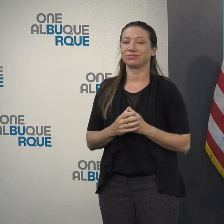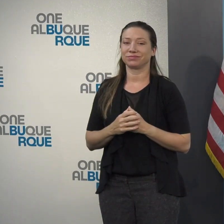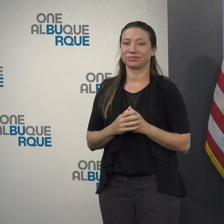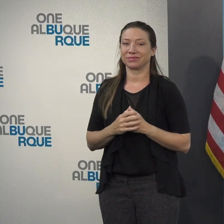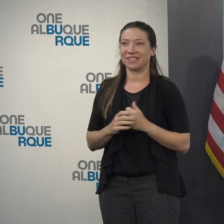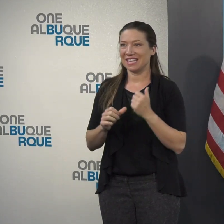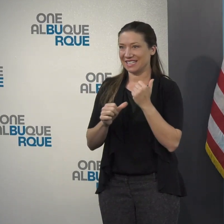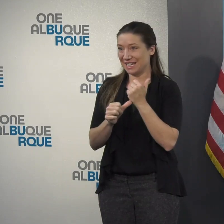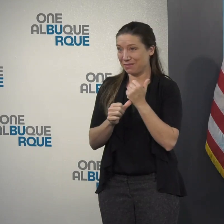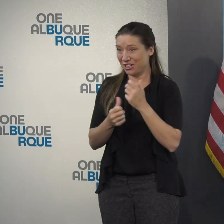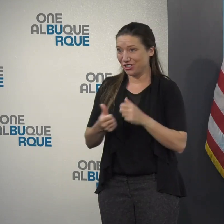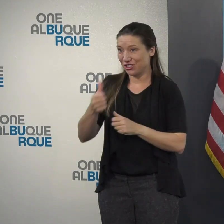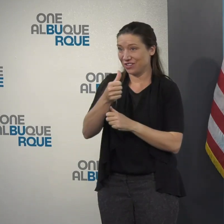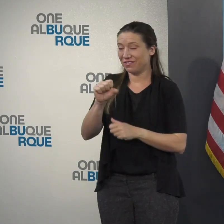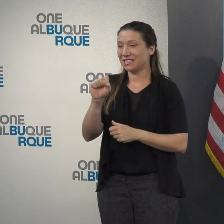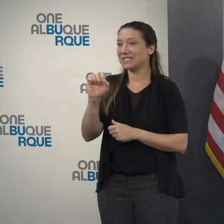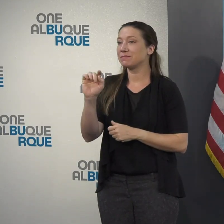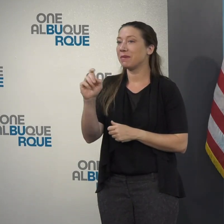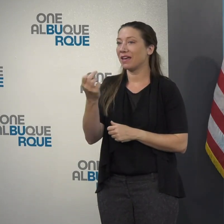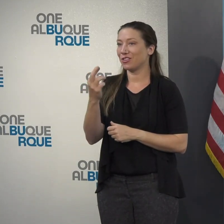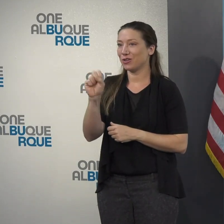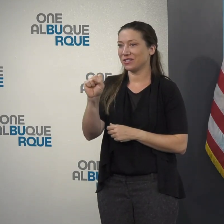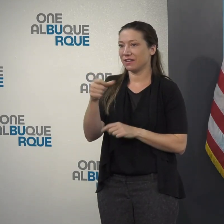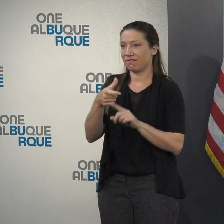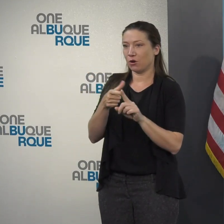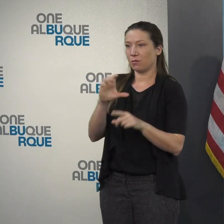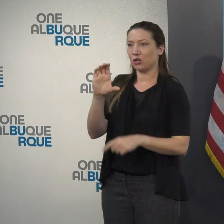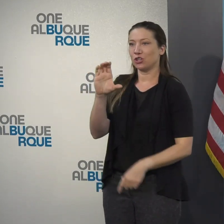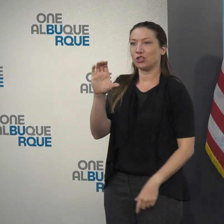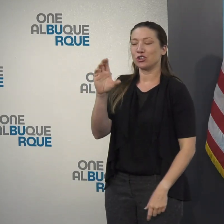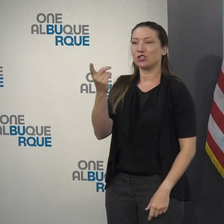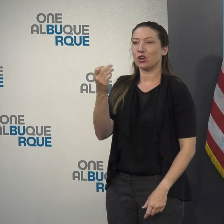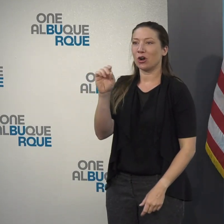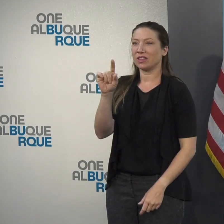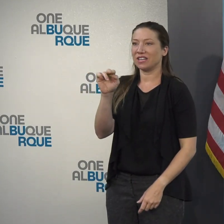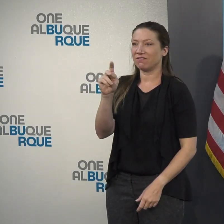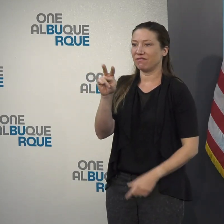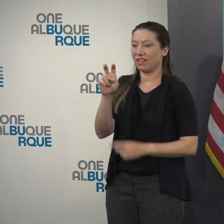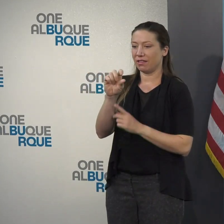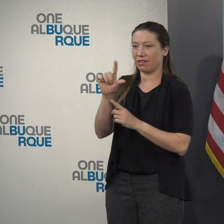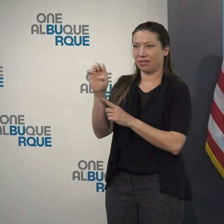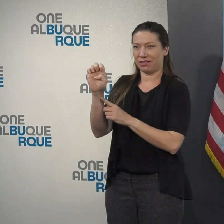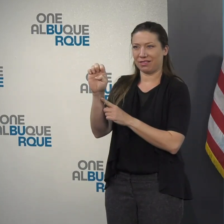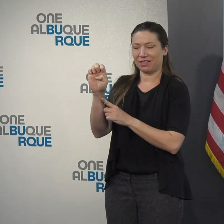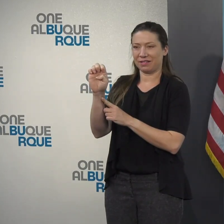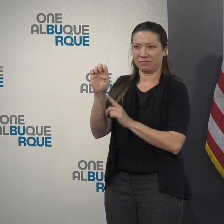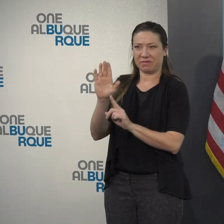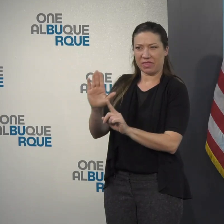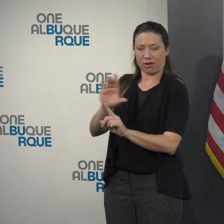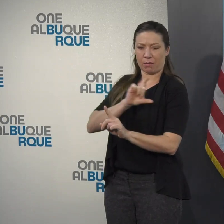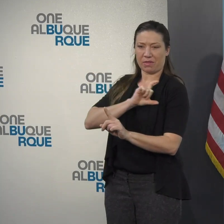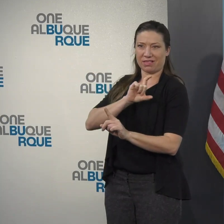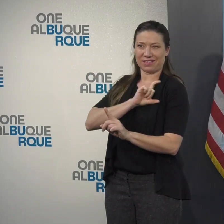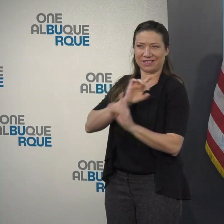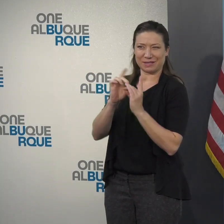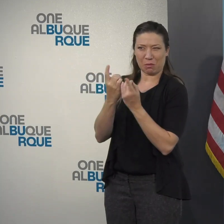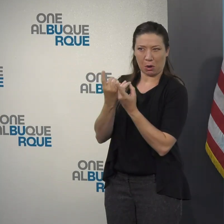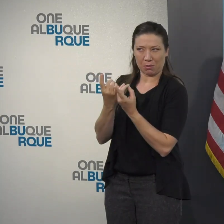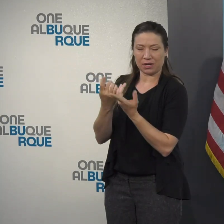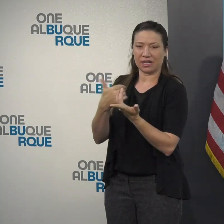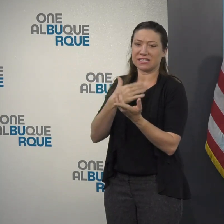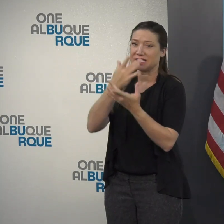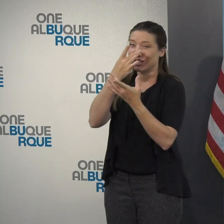Chief Smathers comes to us from Charlottesville, Mecklenburg County Police Department, and has, interestingly, a little bit of a background in